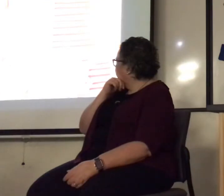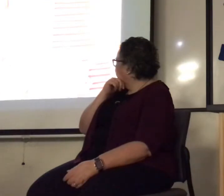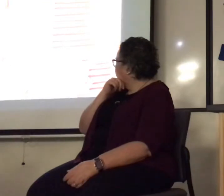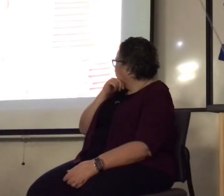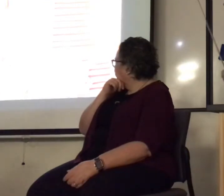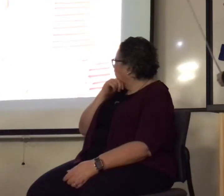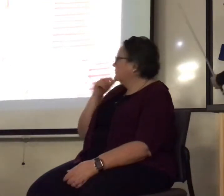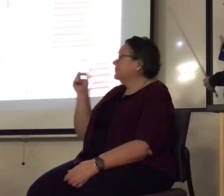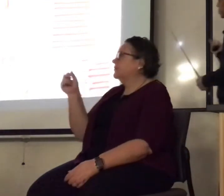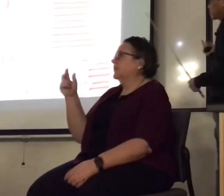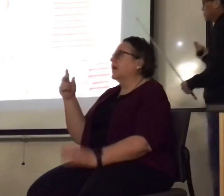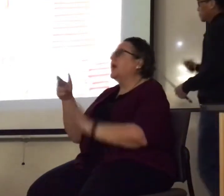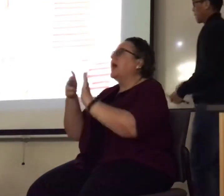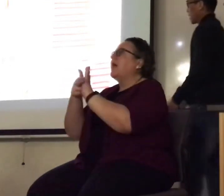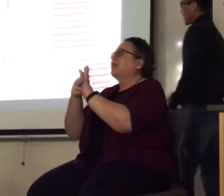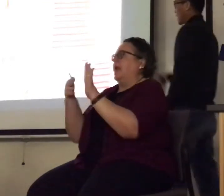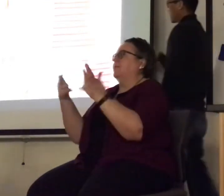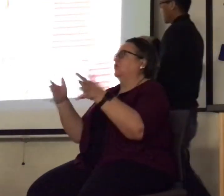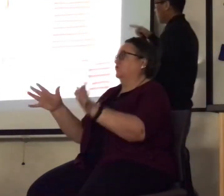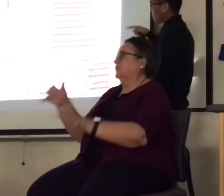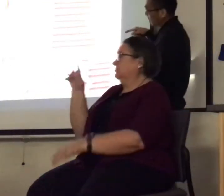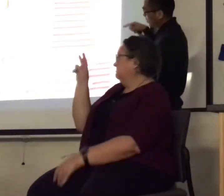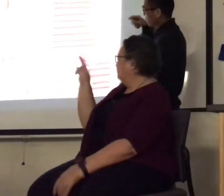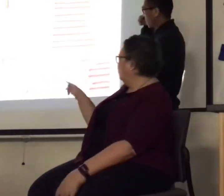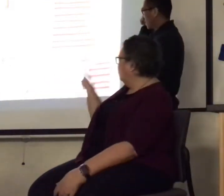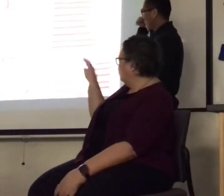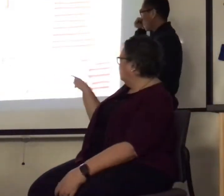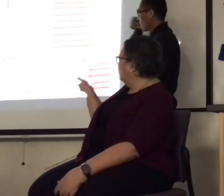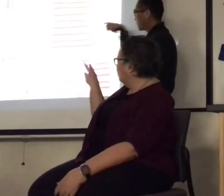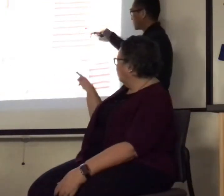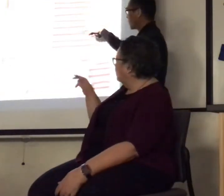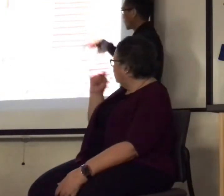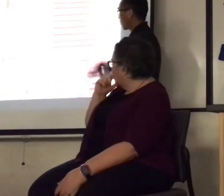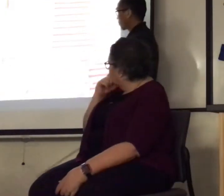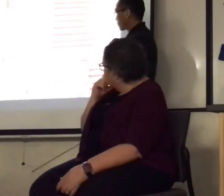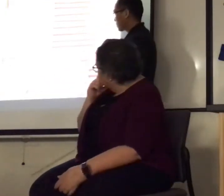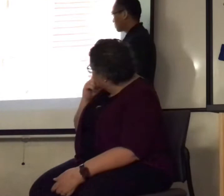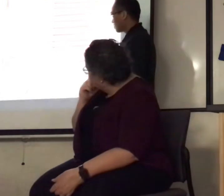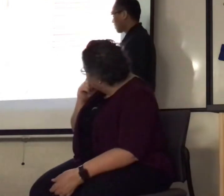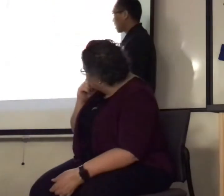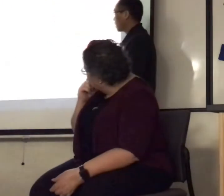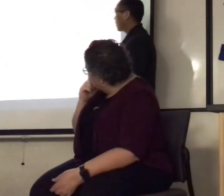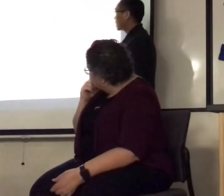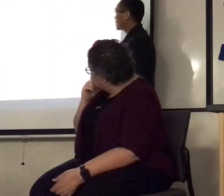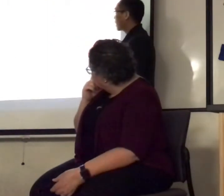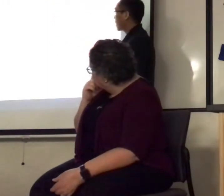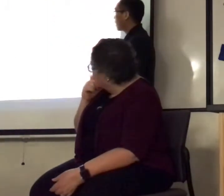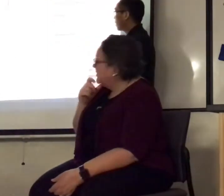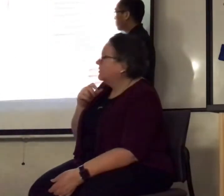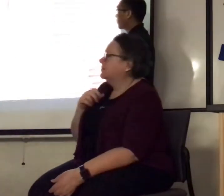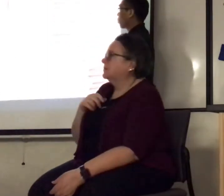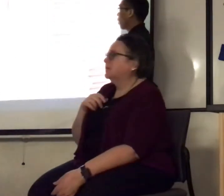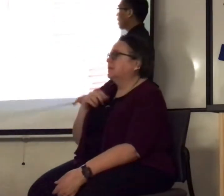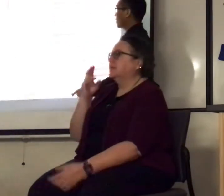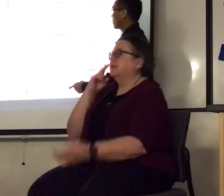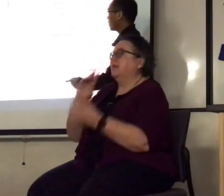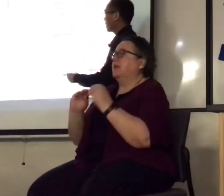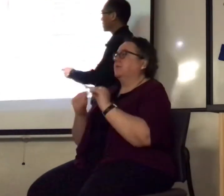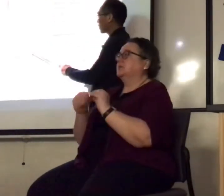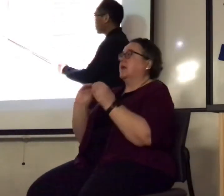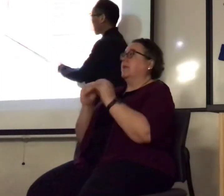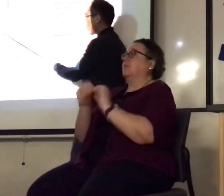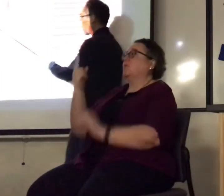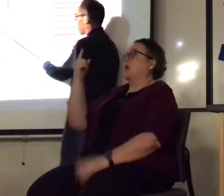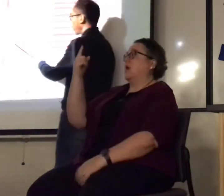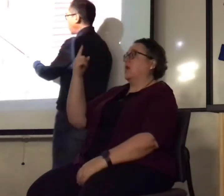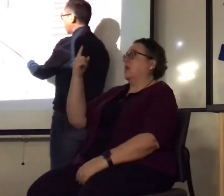Okay. Well, I have it labeled, and you have to kind of turn your head sideways to see the numbers. But number 1 is